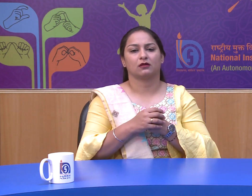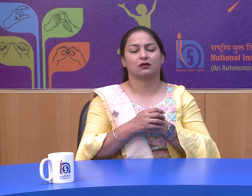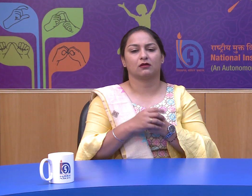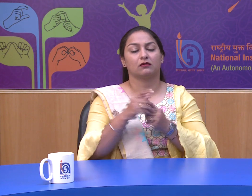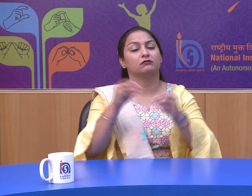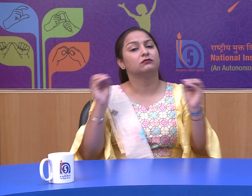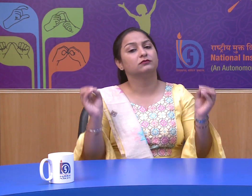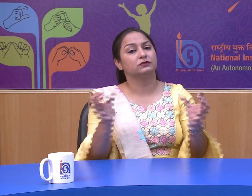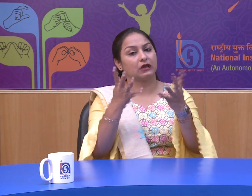started in